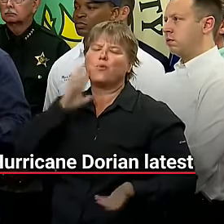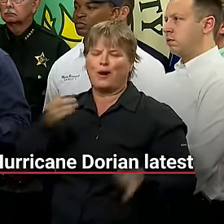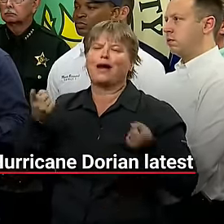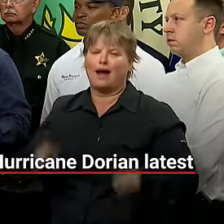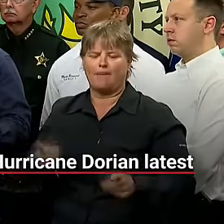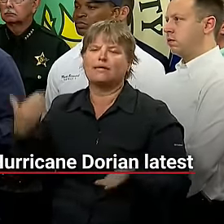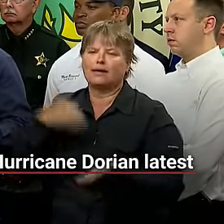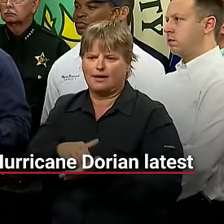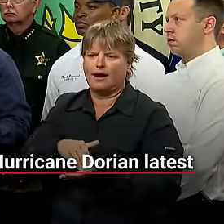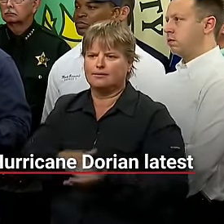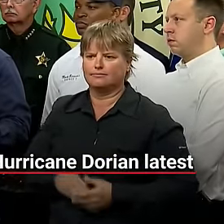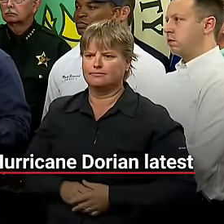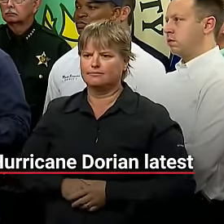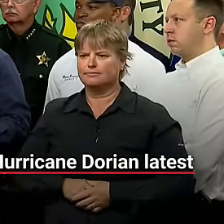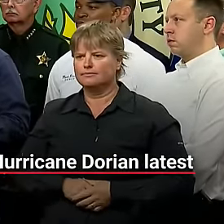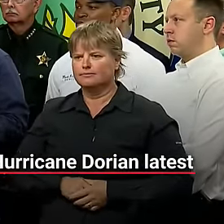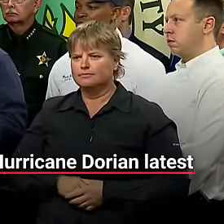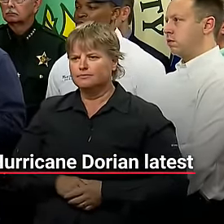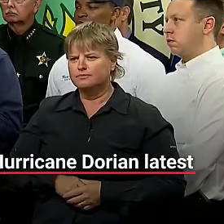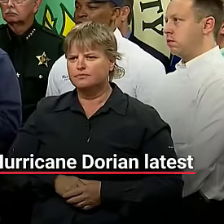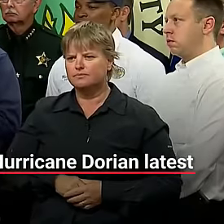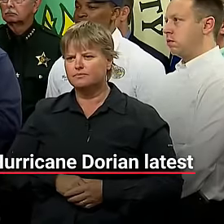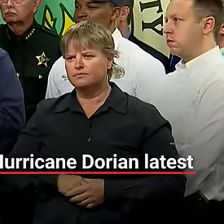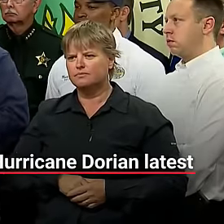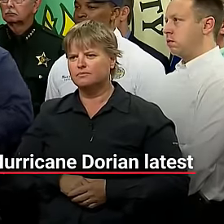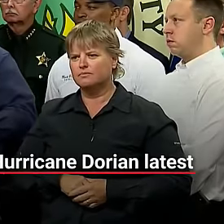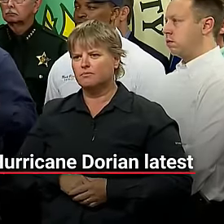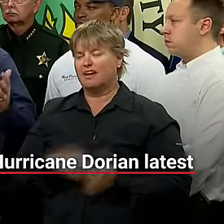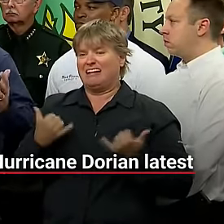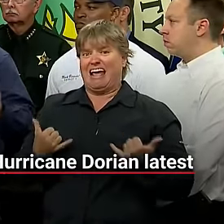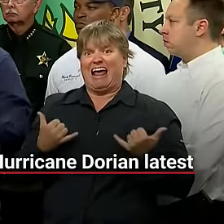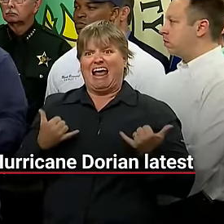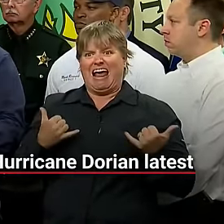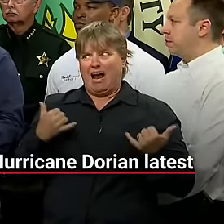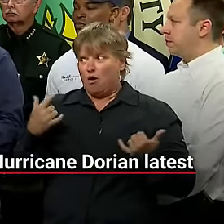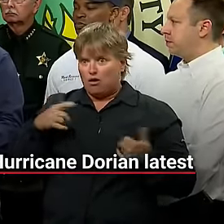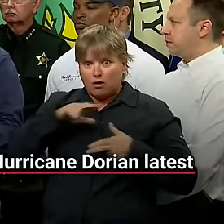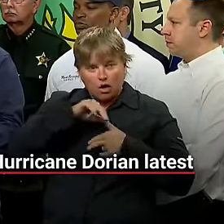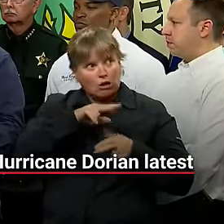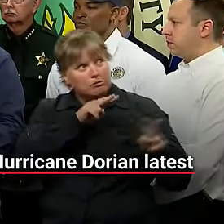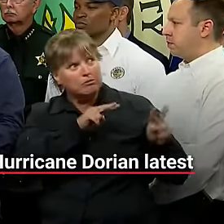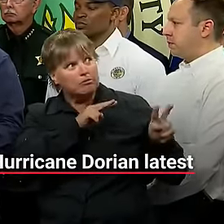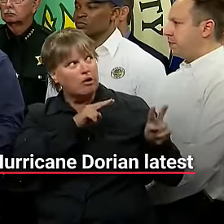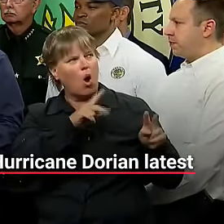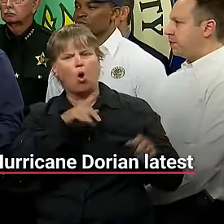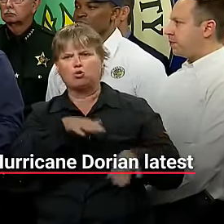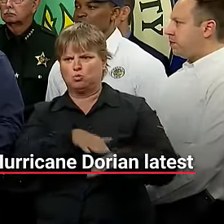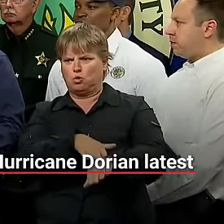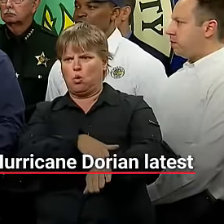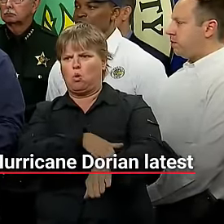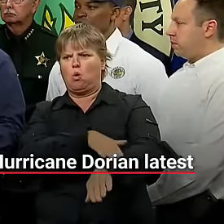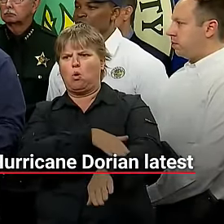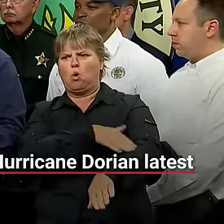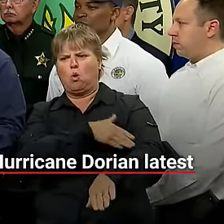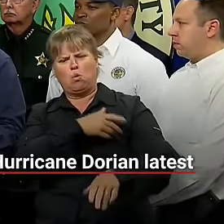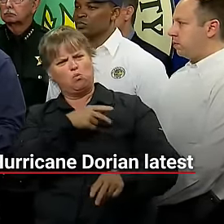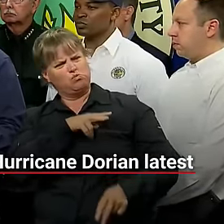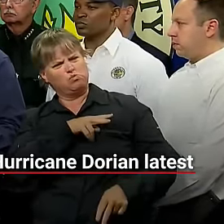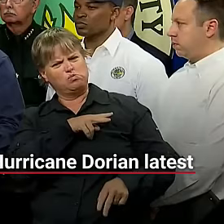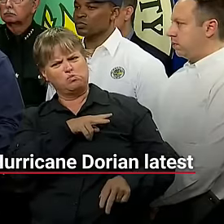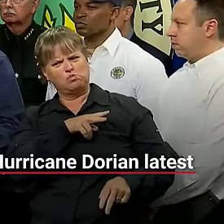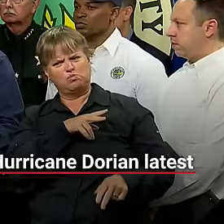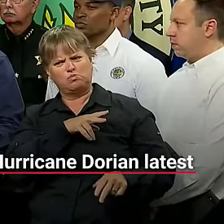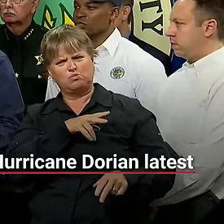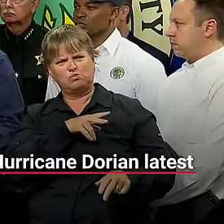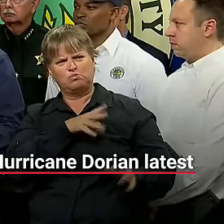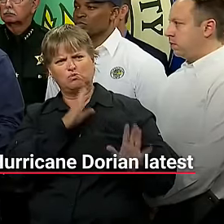slower than thought of 4 or 5 days ago, which means, you know, we're looking at, I think, the tropical storm force winds probably coming